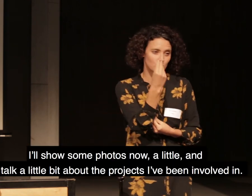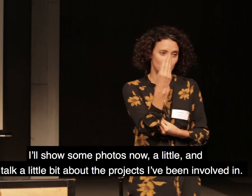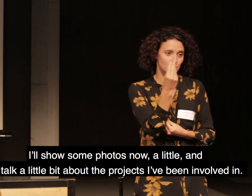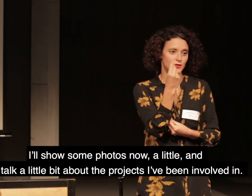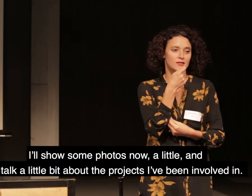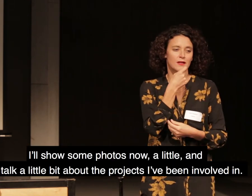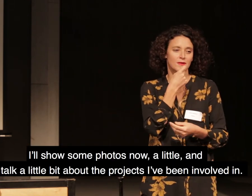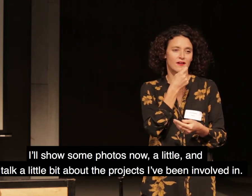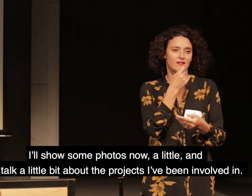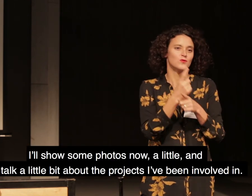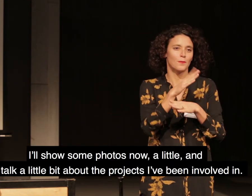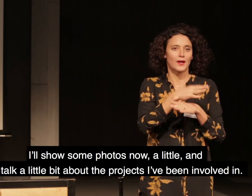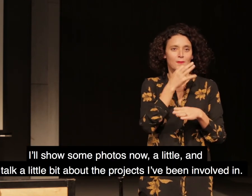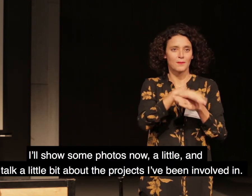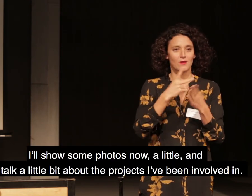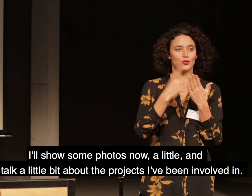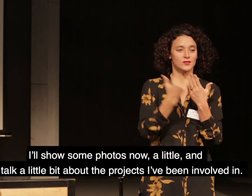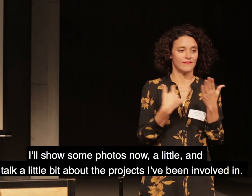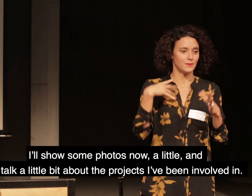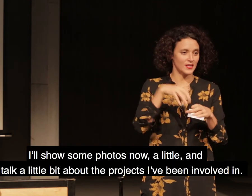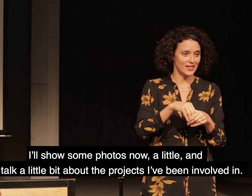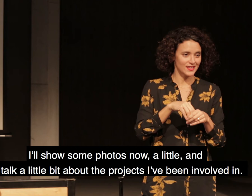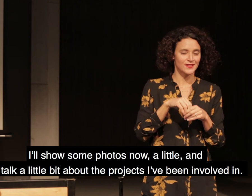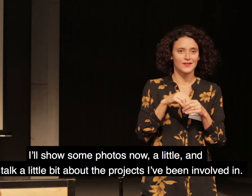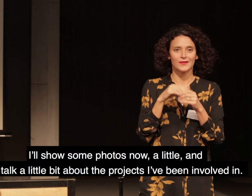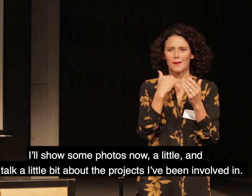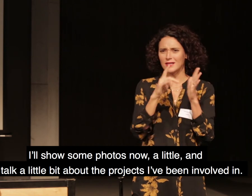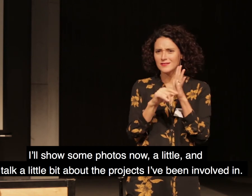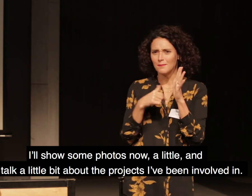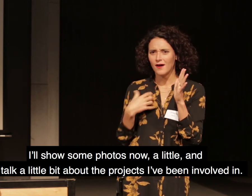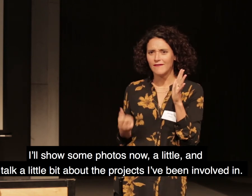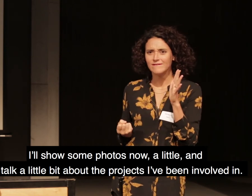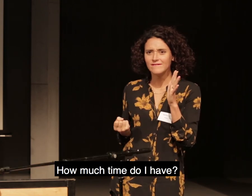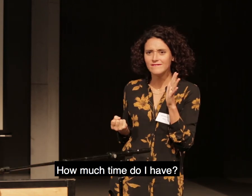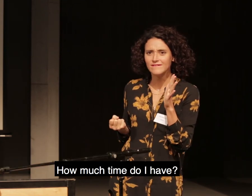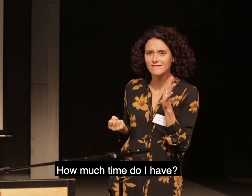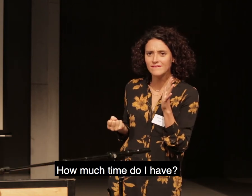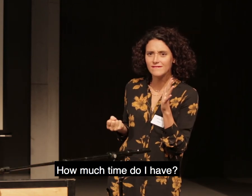I will show some photos now, and I'll talk a little bit about projects that I've been involved in. How much time do I have?